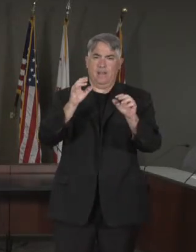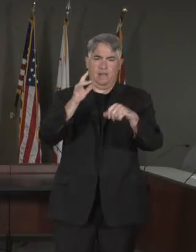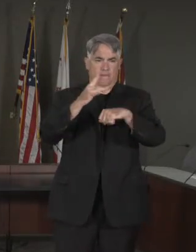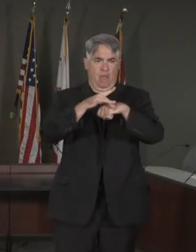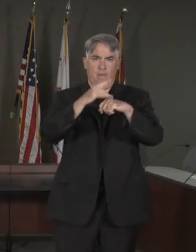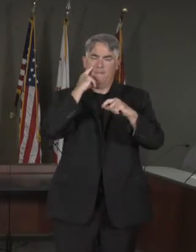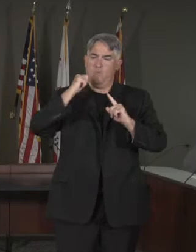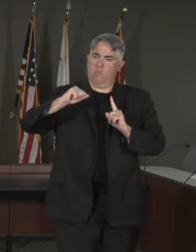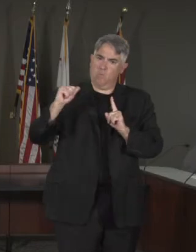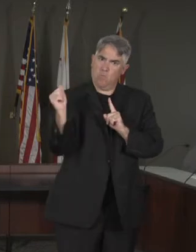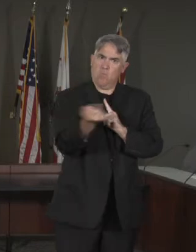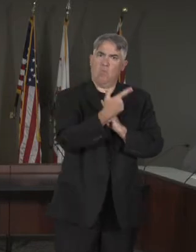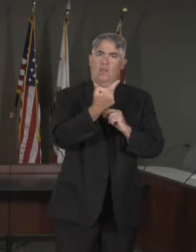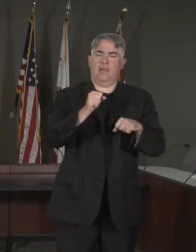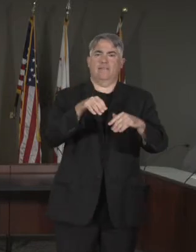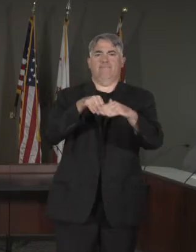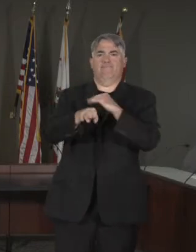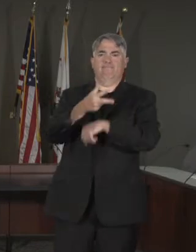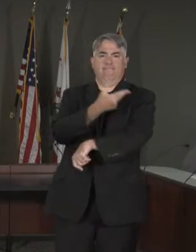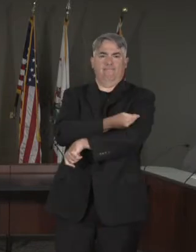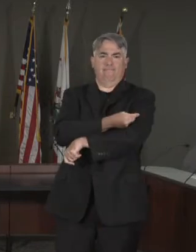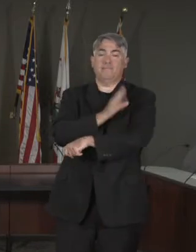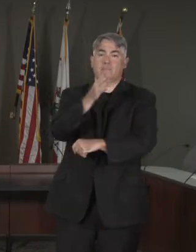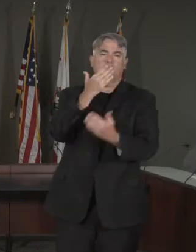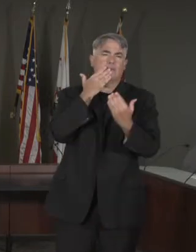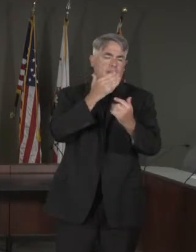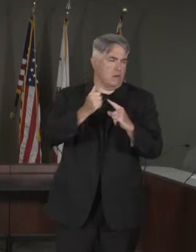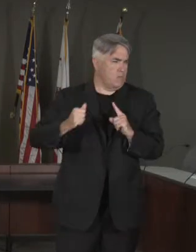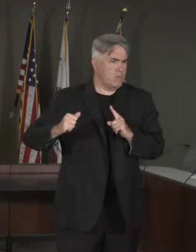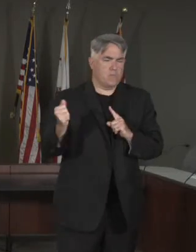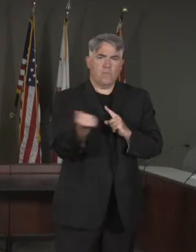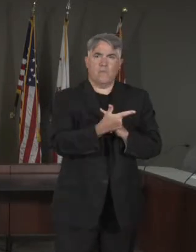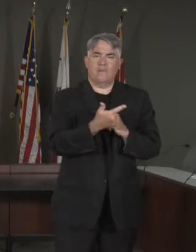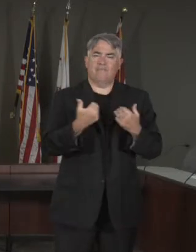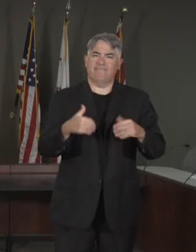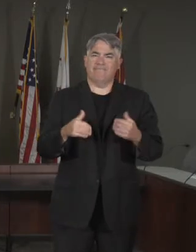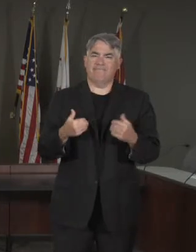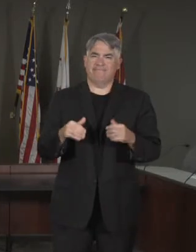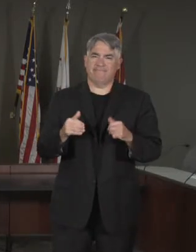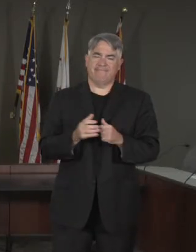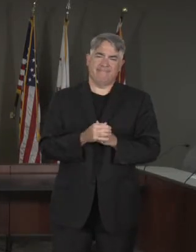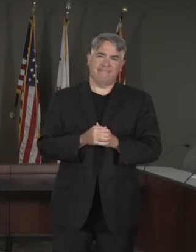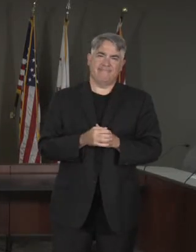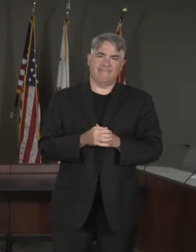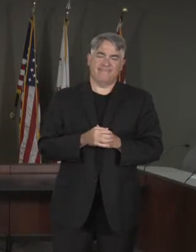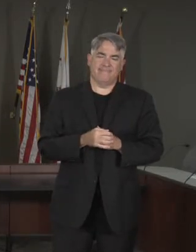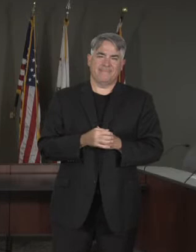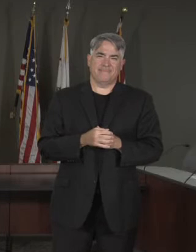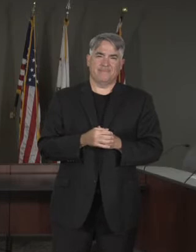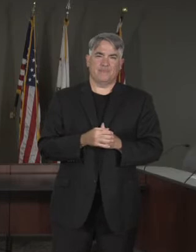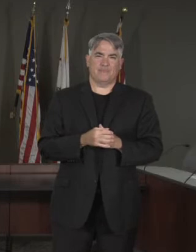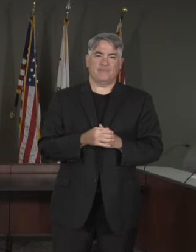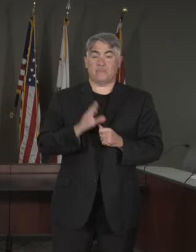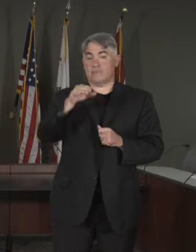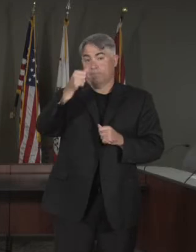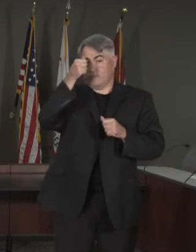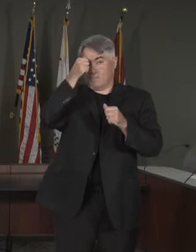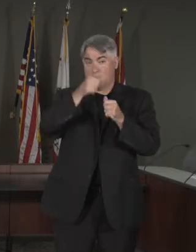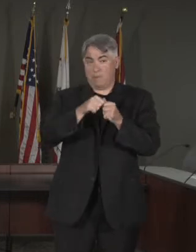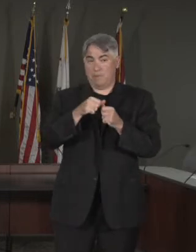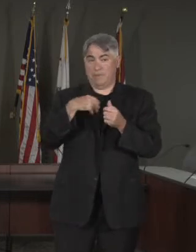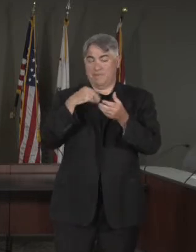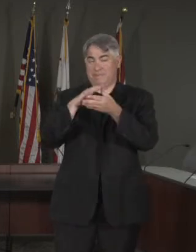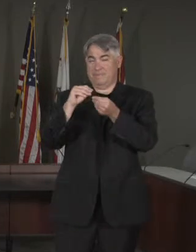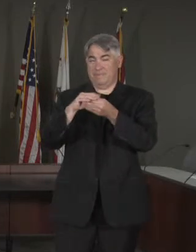forward. But just really want to thank everyone for the tremendous work that has been done. Again, as I mentioned at the outset, we have been